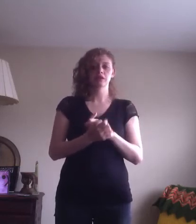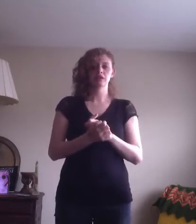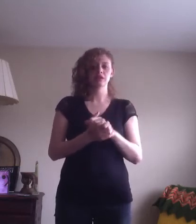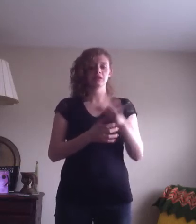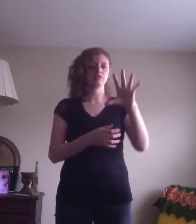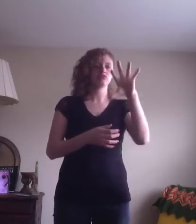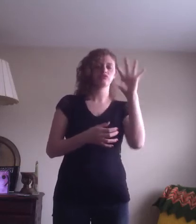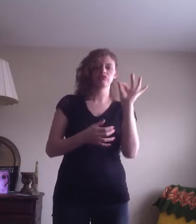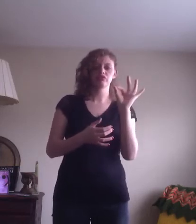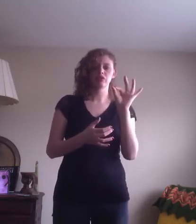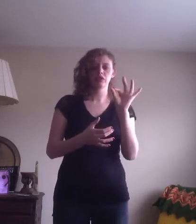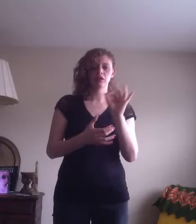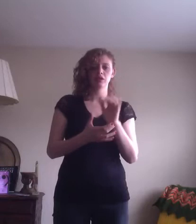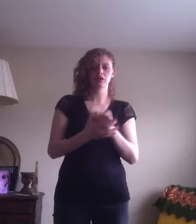2 on the number line,